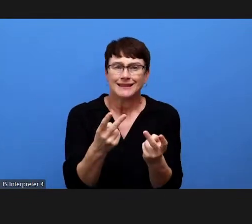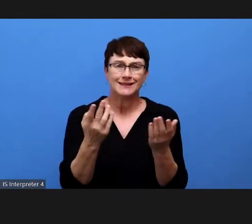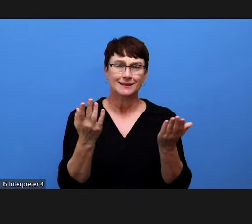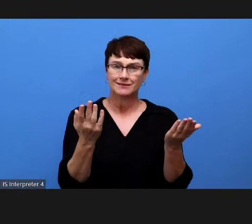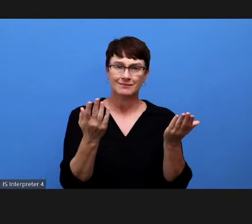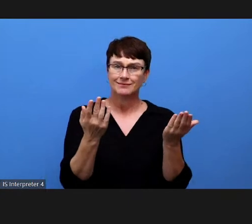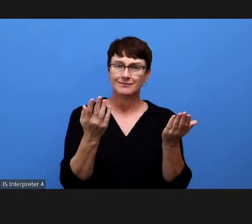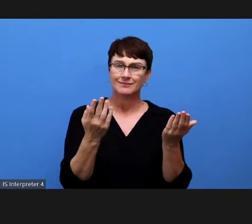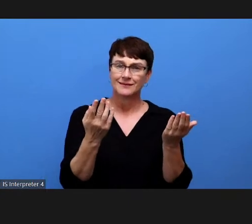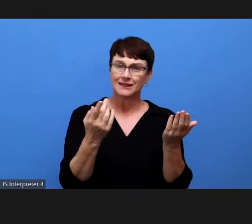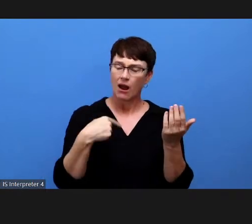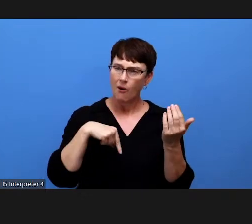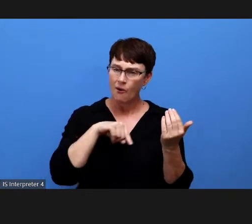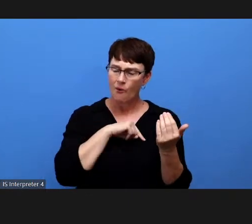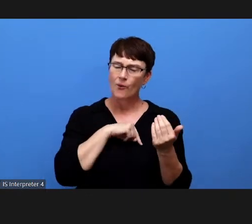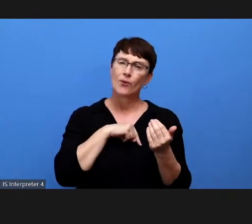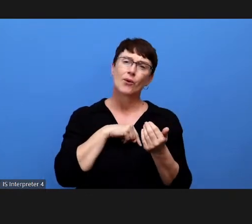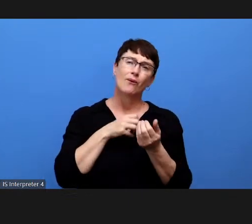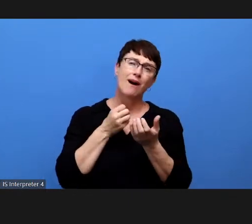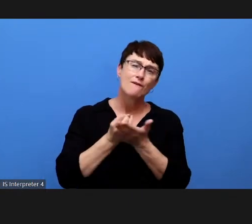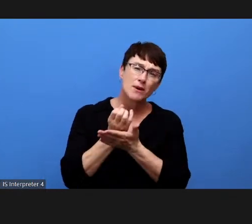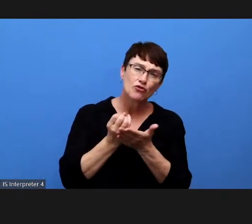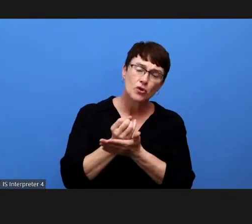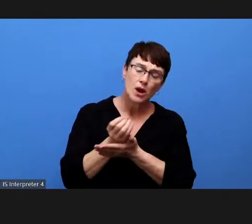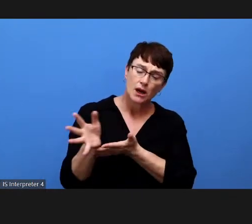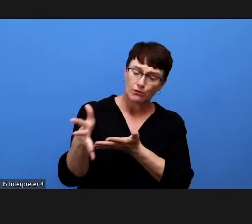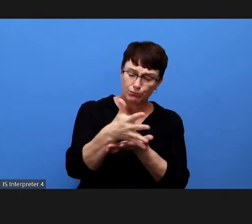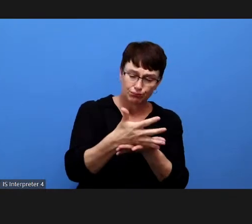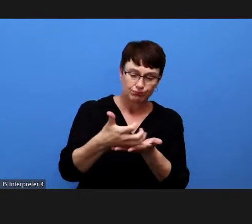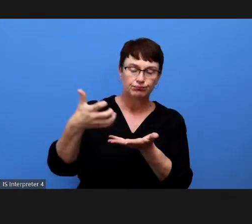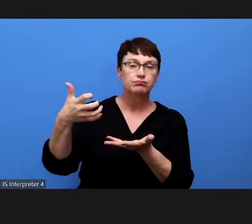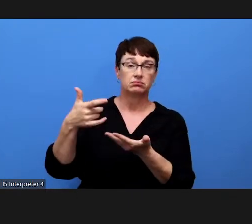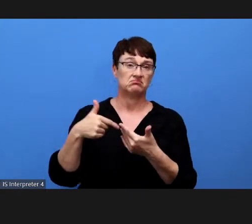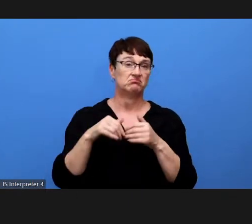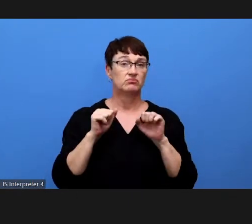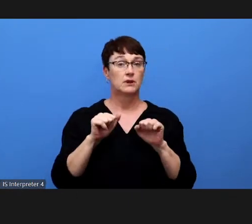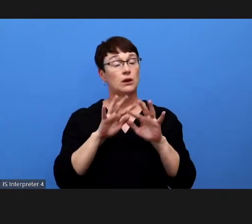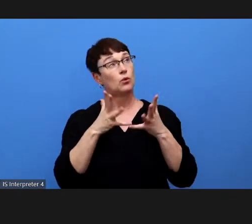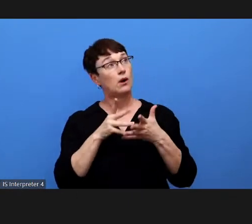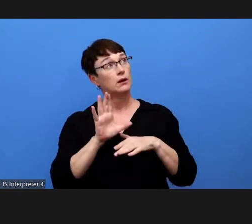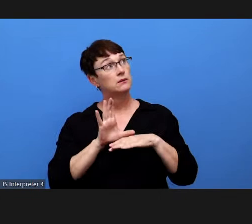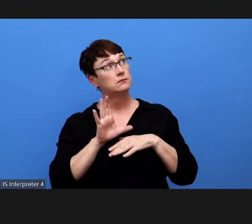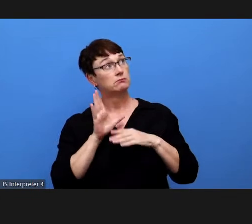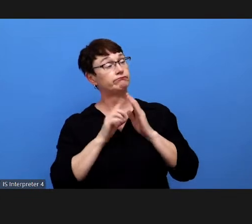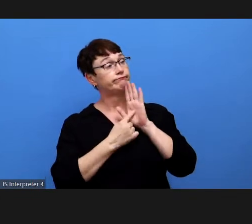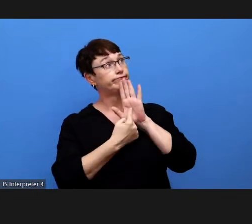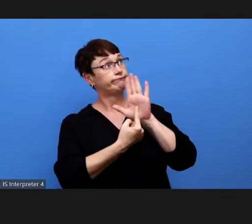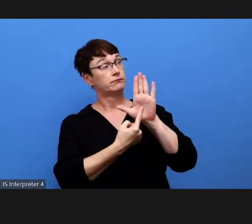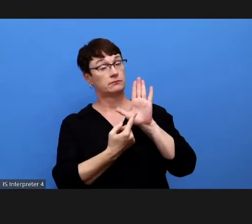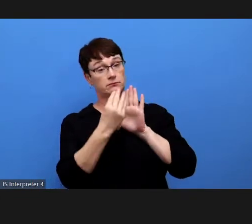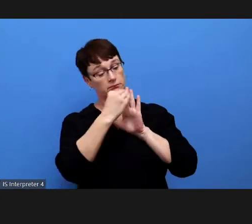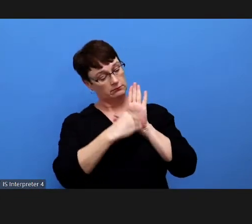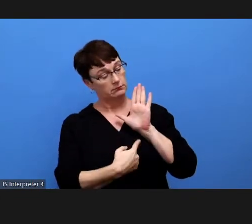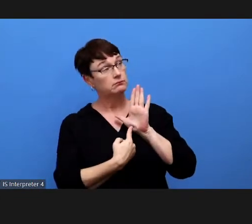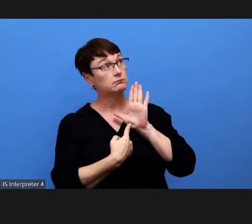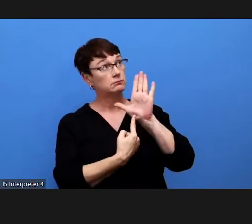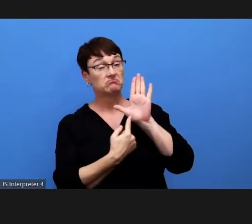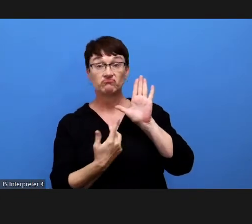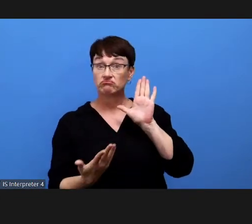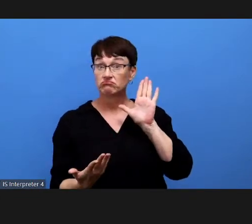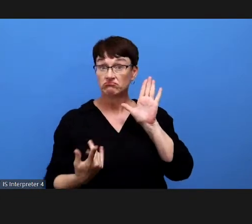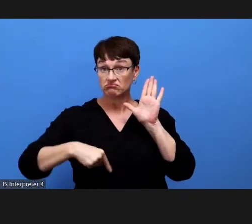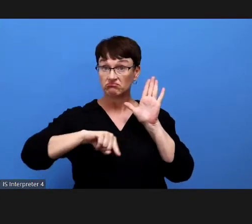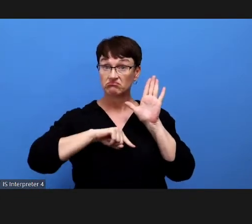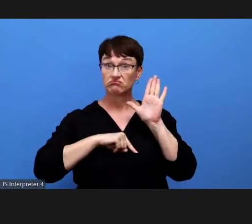on global climate action, because we are part and parcel of that compact on decarbonization and pursuing